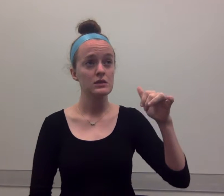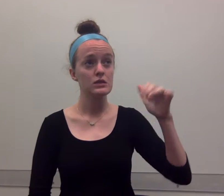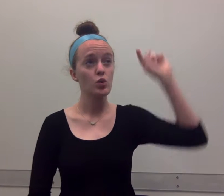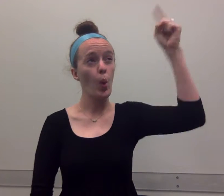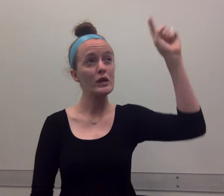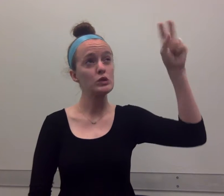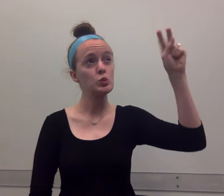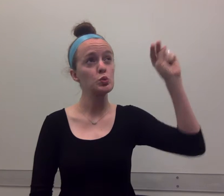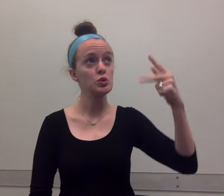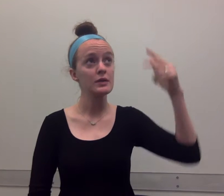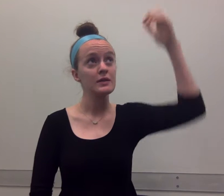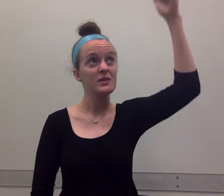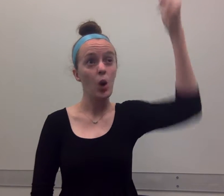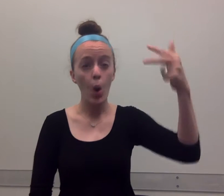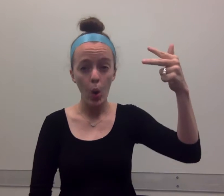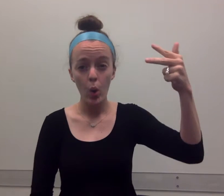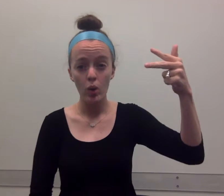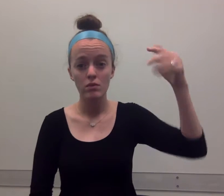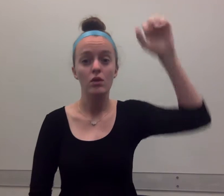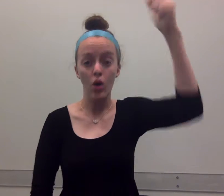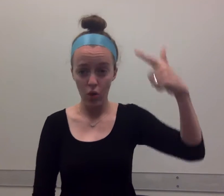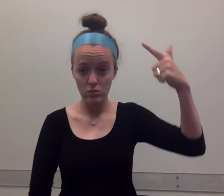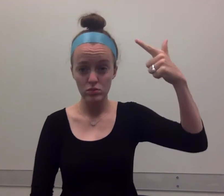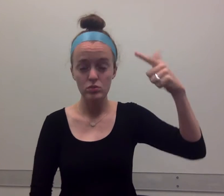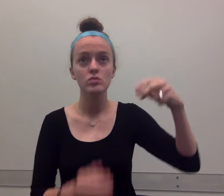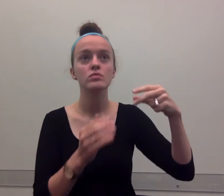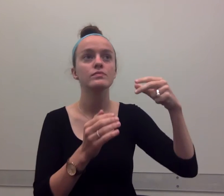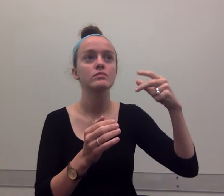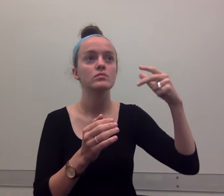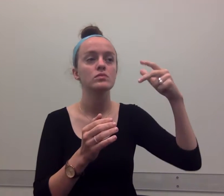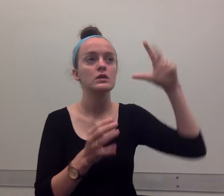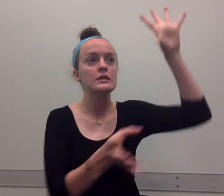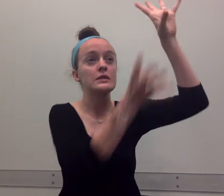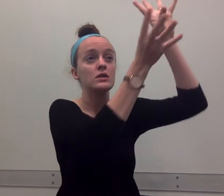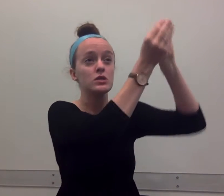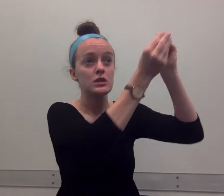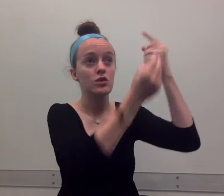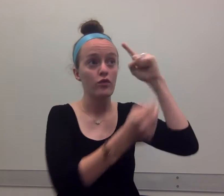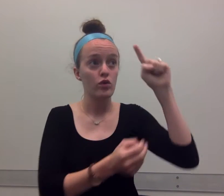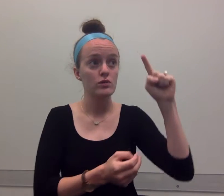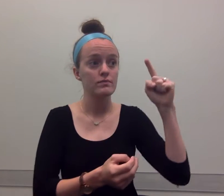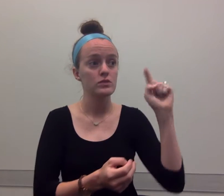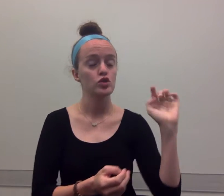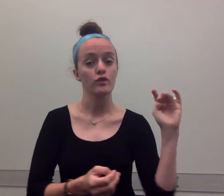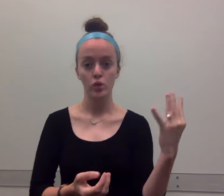of the other 3. The speaker is a little impromptu because they're speaking